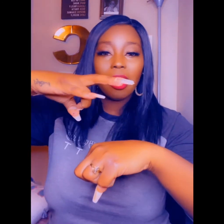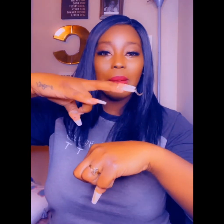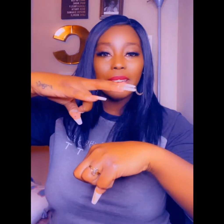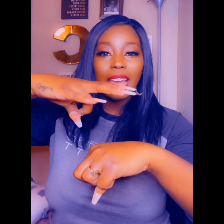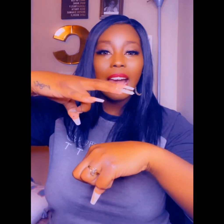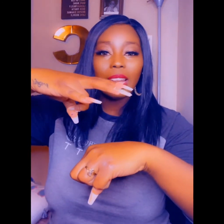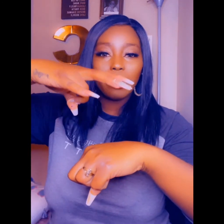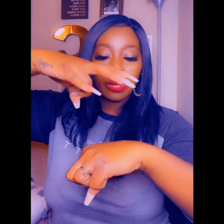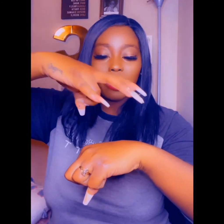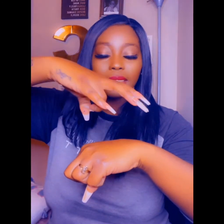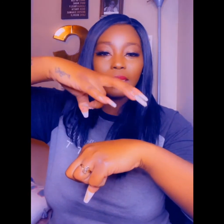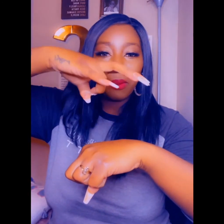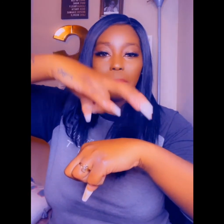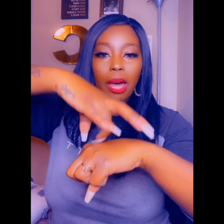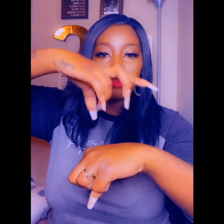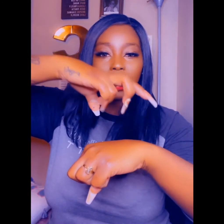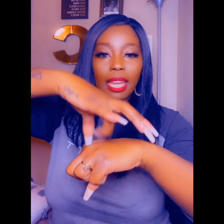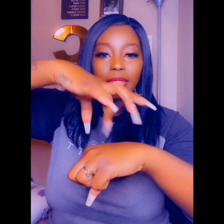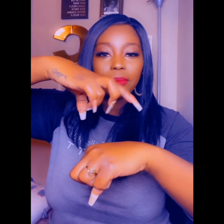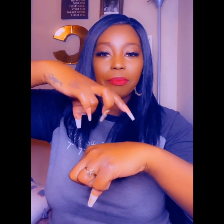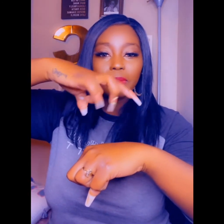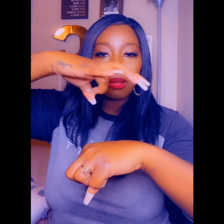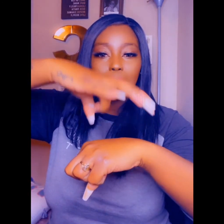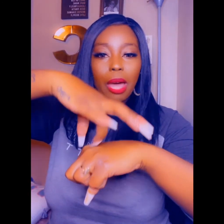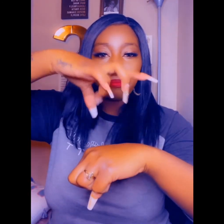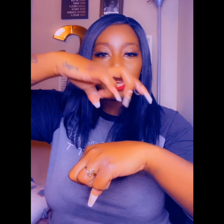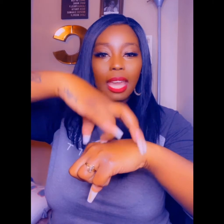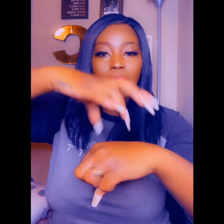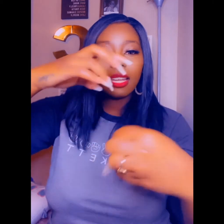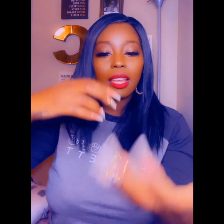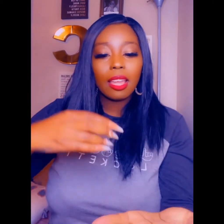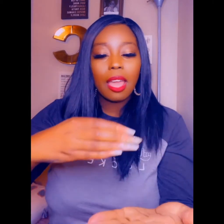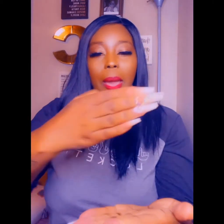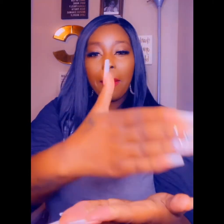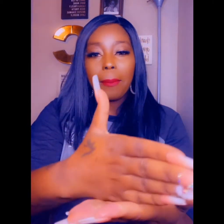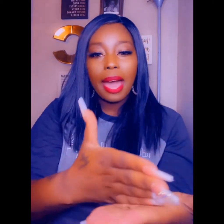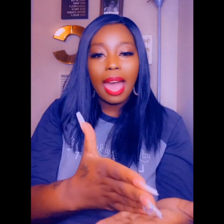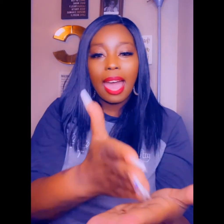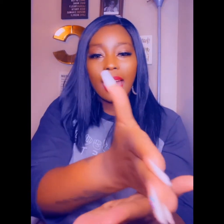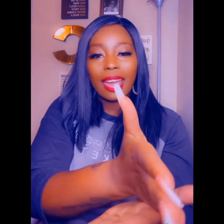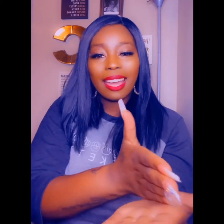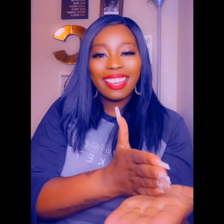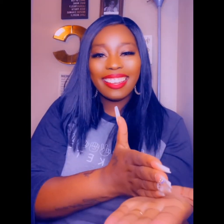in the Halloween one. So pumpkin, pumpkin, pie.